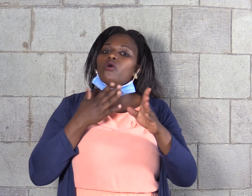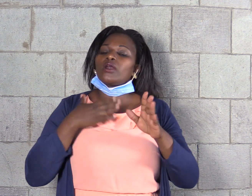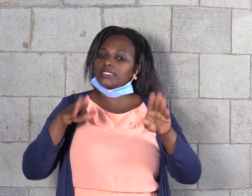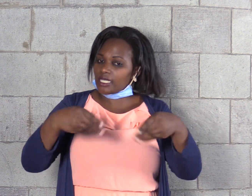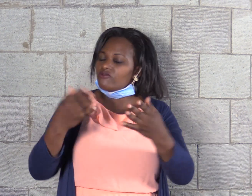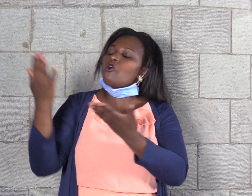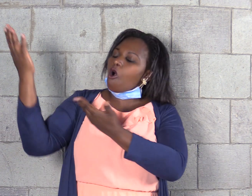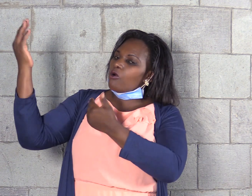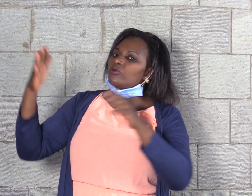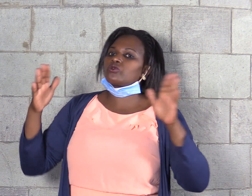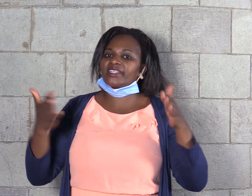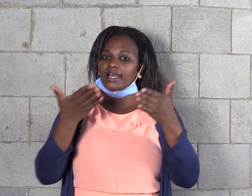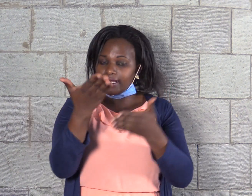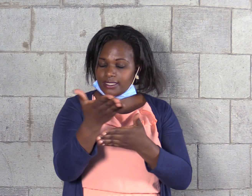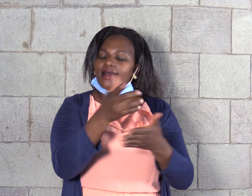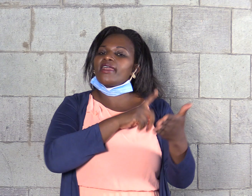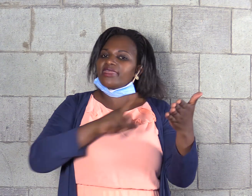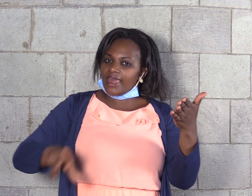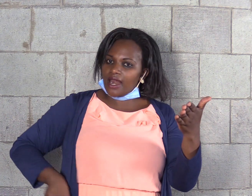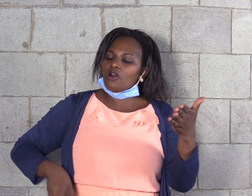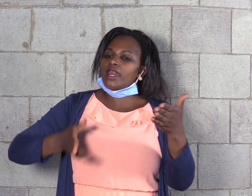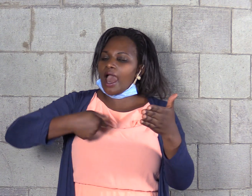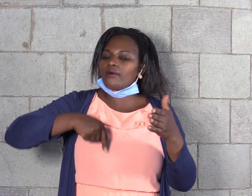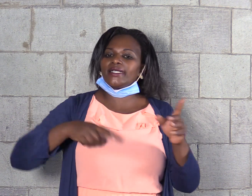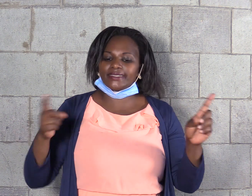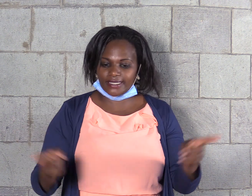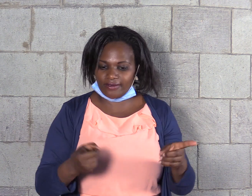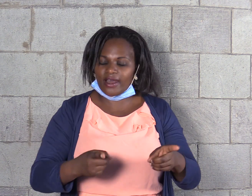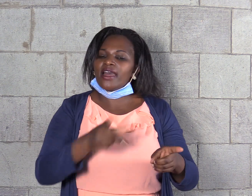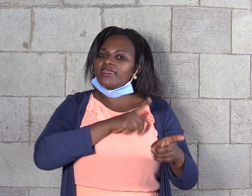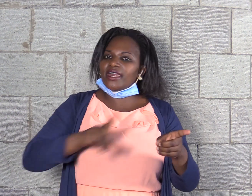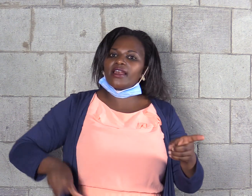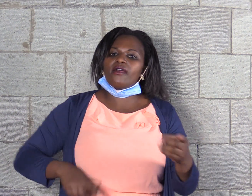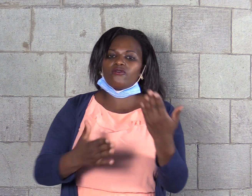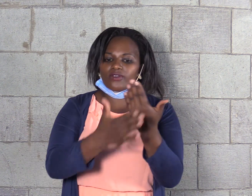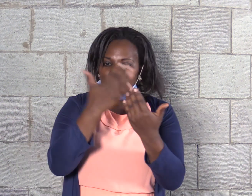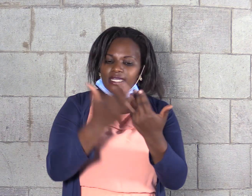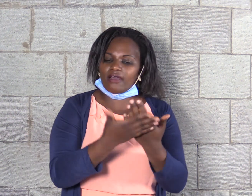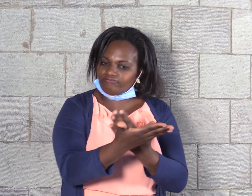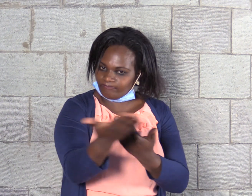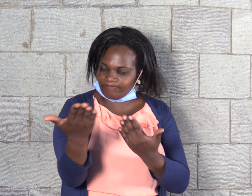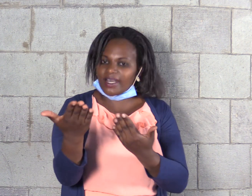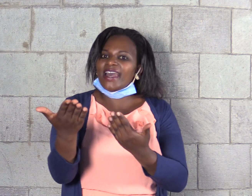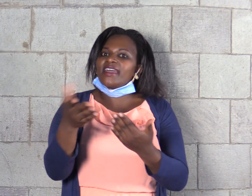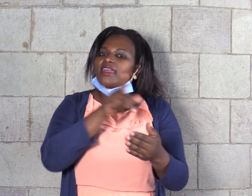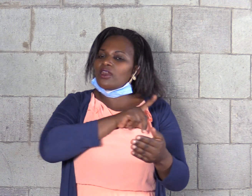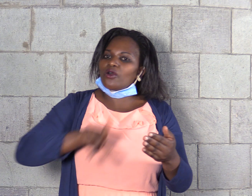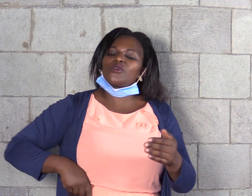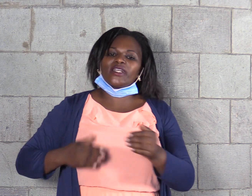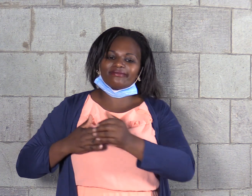to encourage you that the Lord is our shepherd. The Lord is taking care of us. The Lord will guide us. The Lord will take care of us.